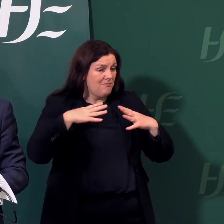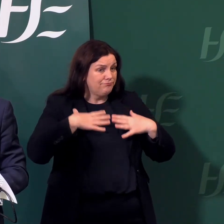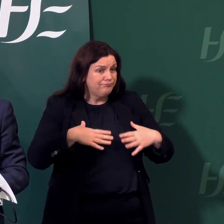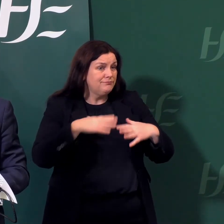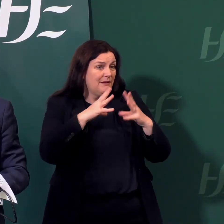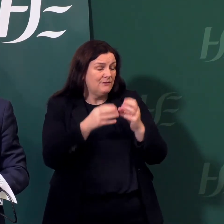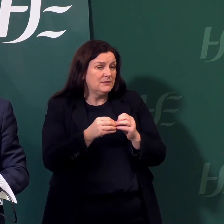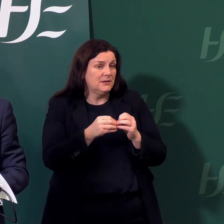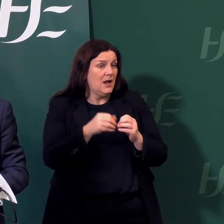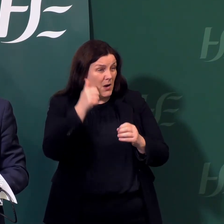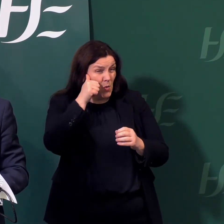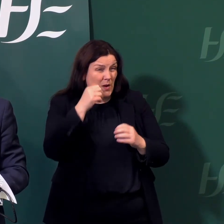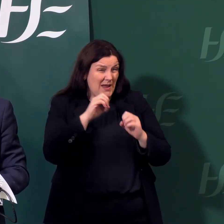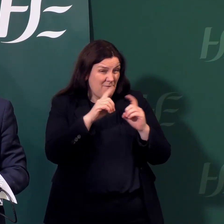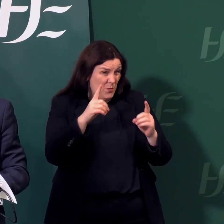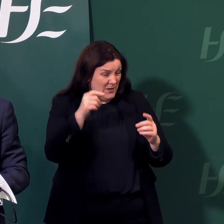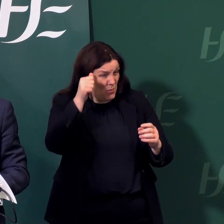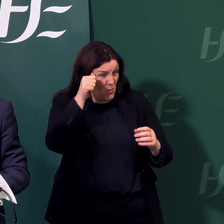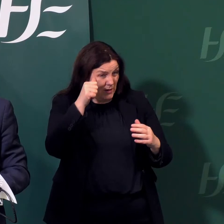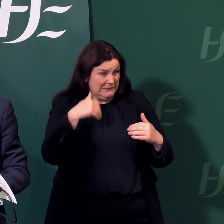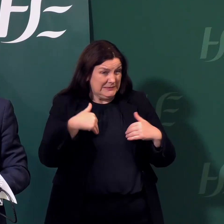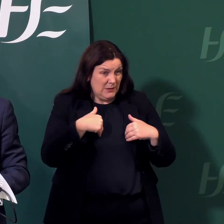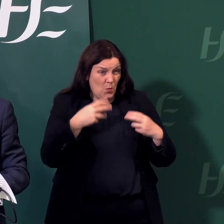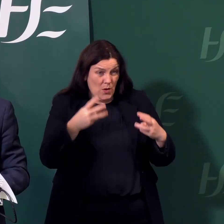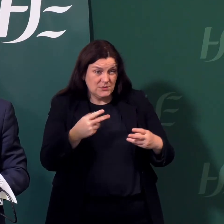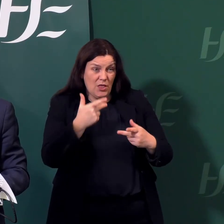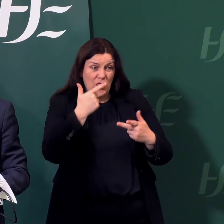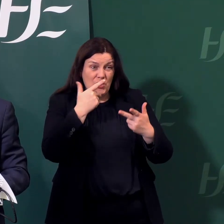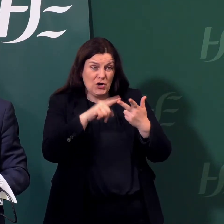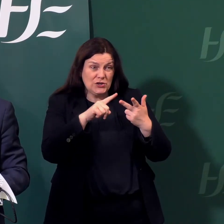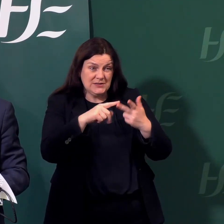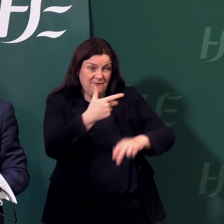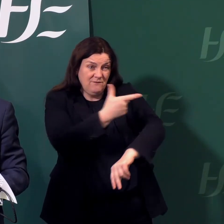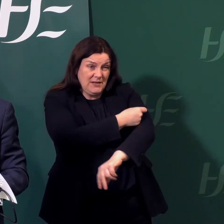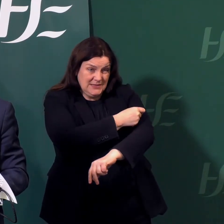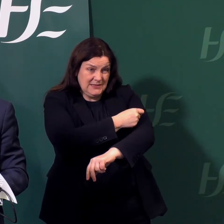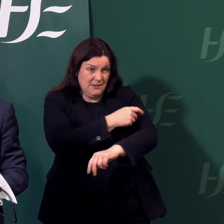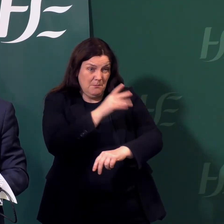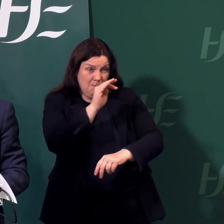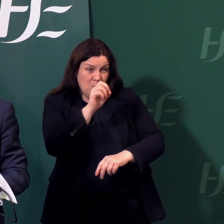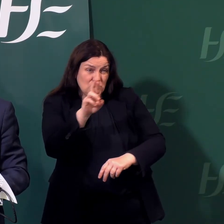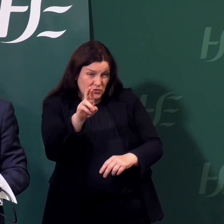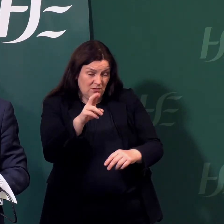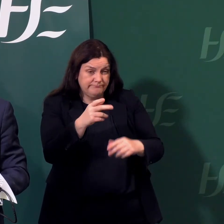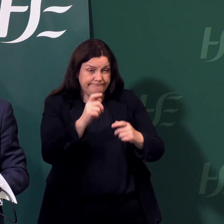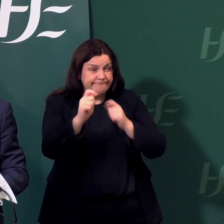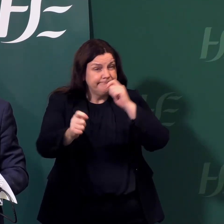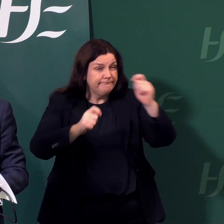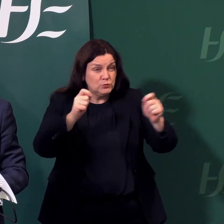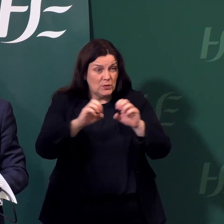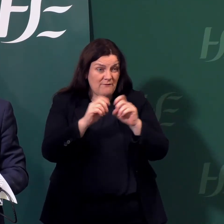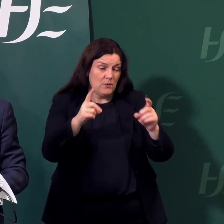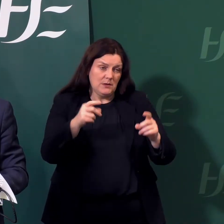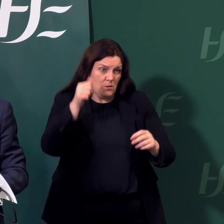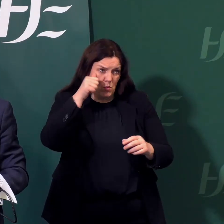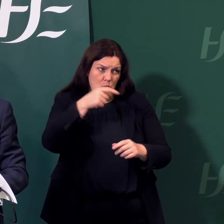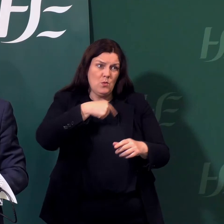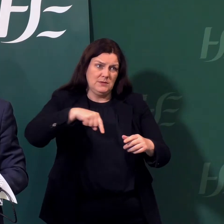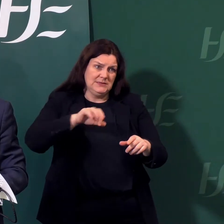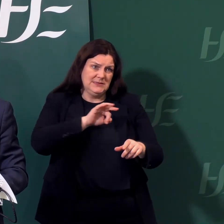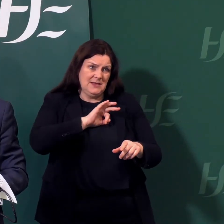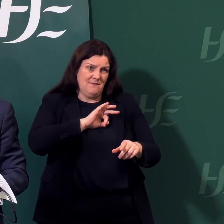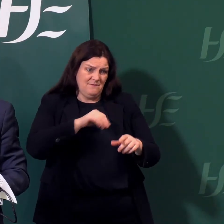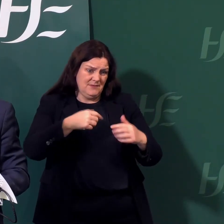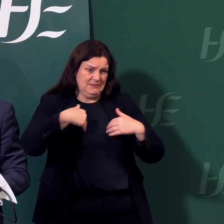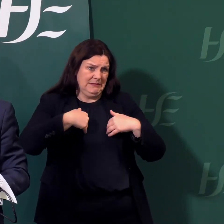know that everybody's really anxious to see boosters rolled out to everybody, and there's nobody more anxious than ourselves in